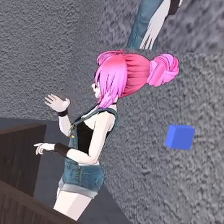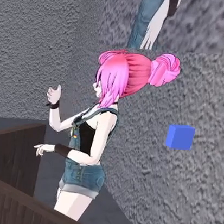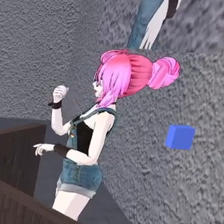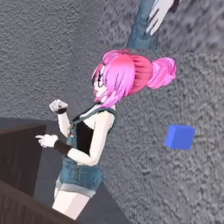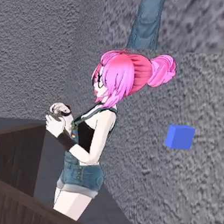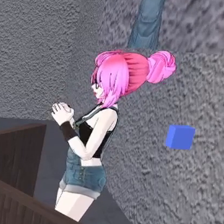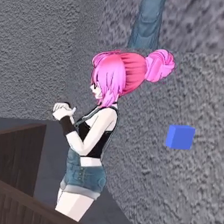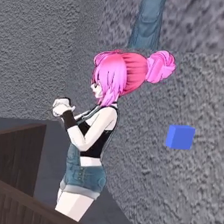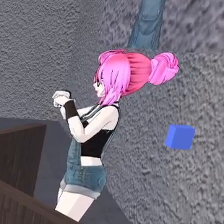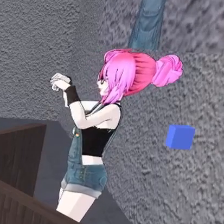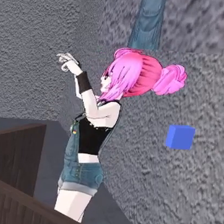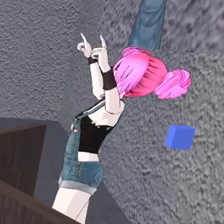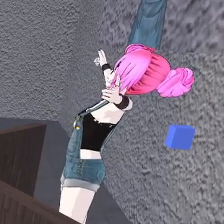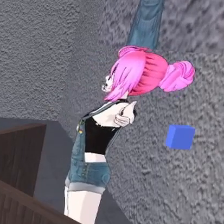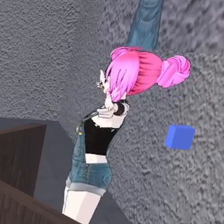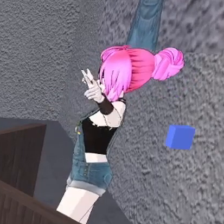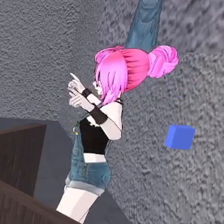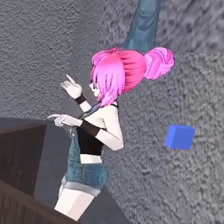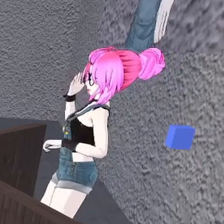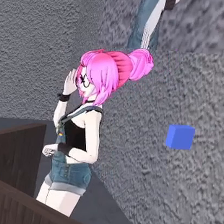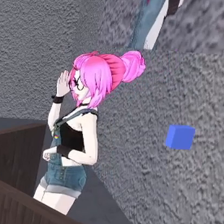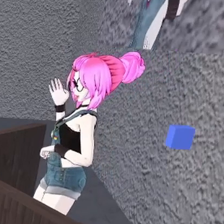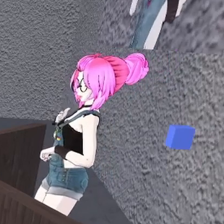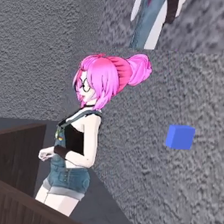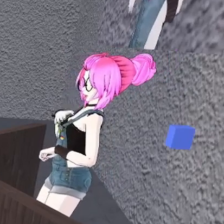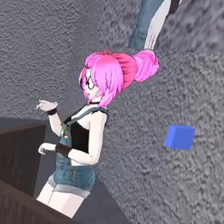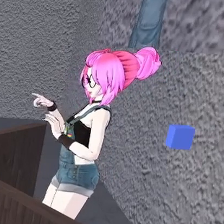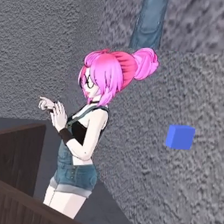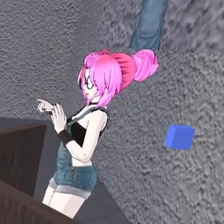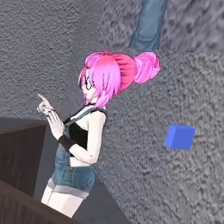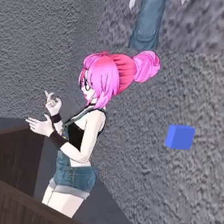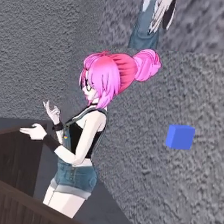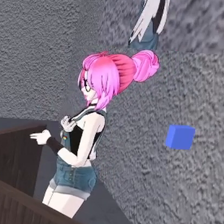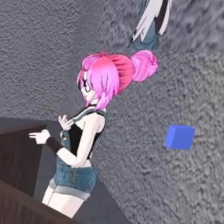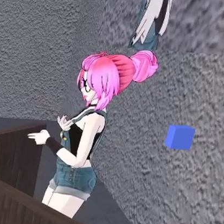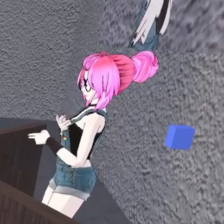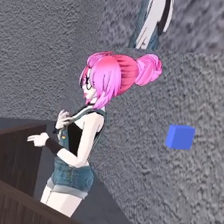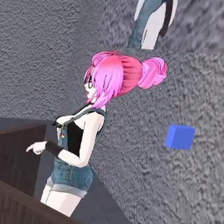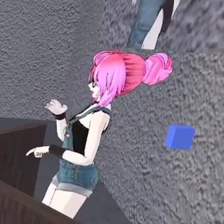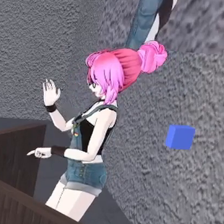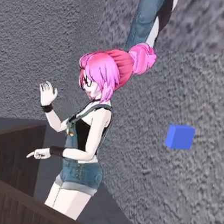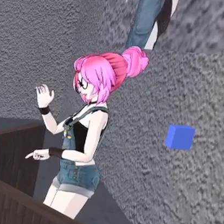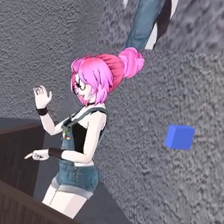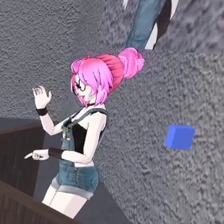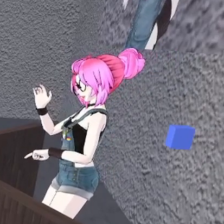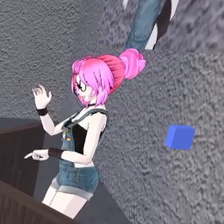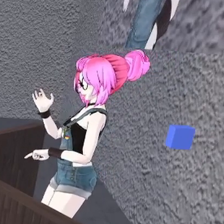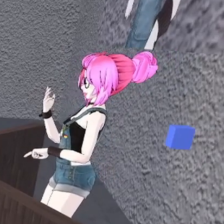and I learned so much more. You know what? My grade was worse. I had a C in that class in my